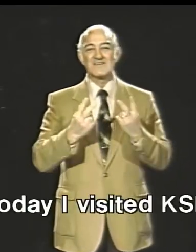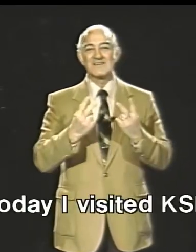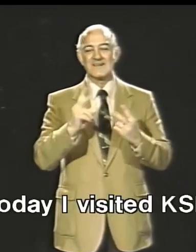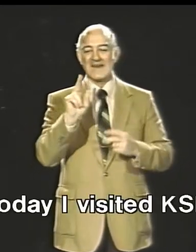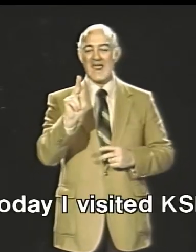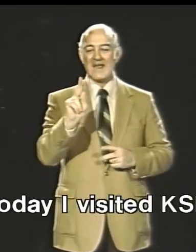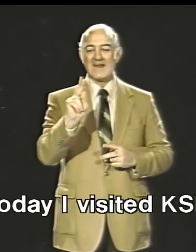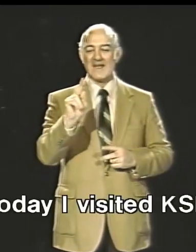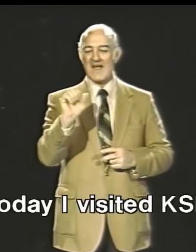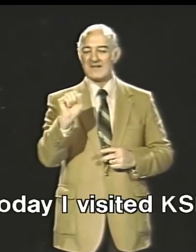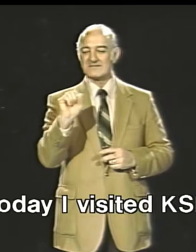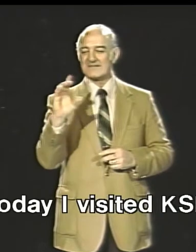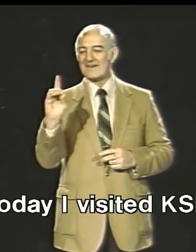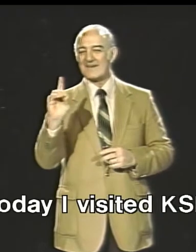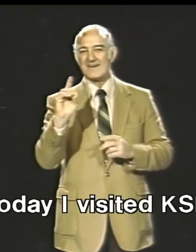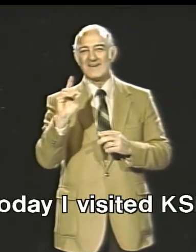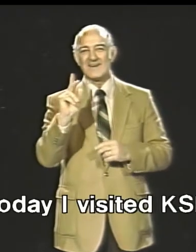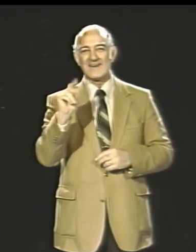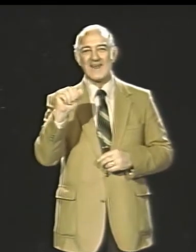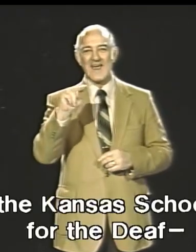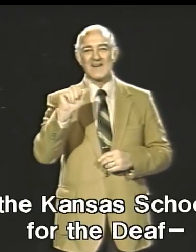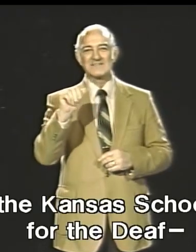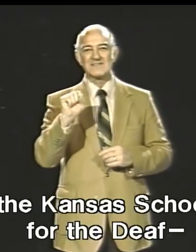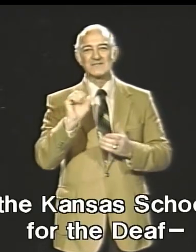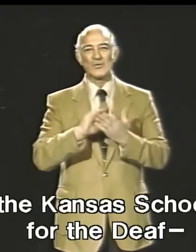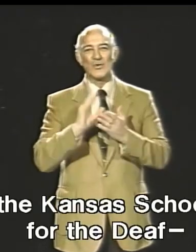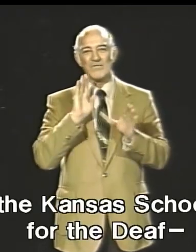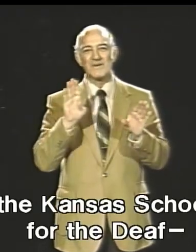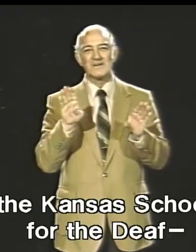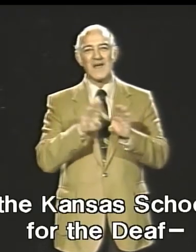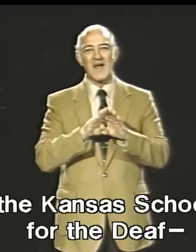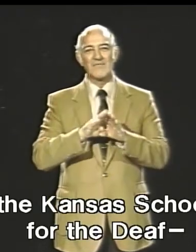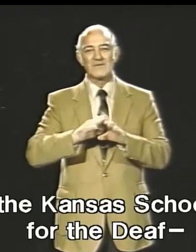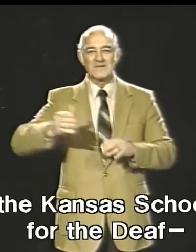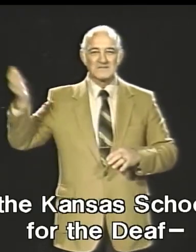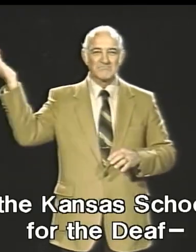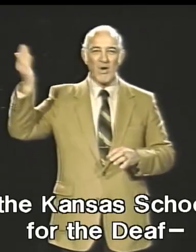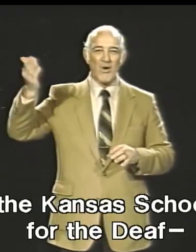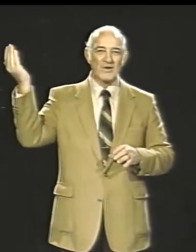Today I visited KSD, the Kansas School for the Deaf,